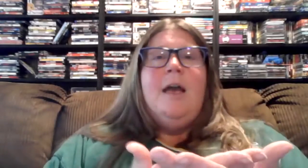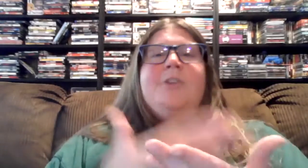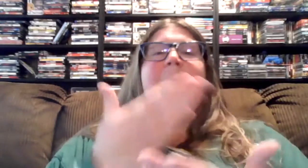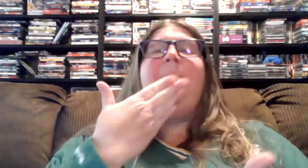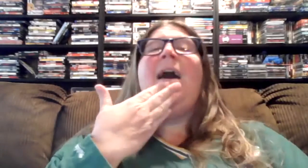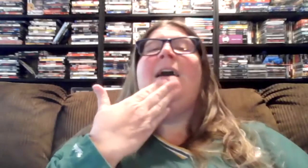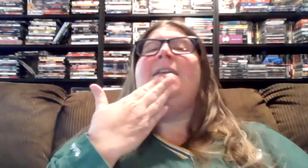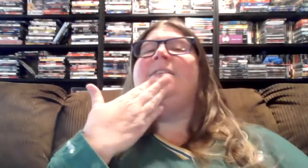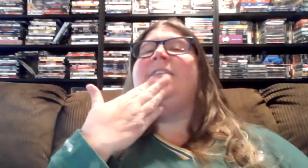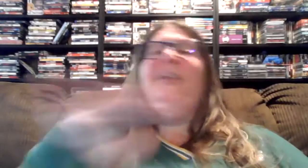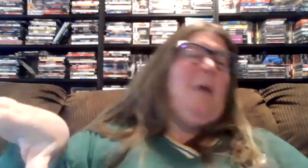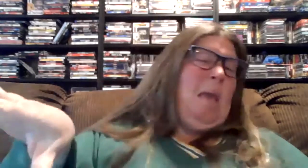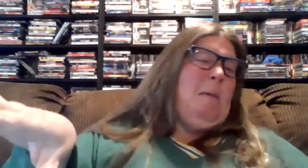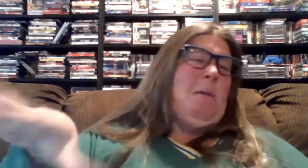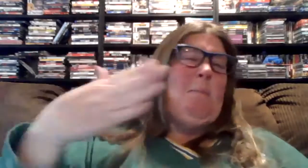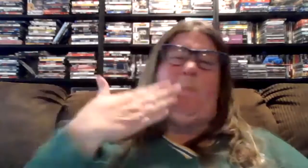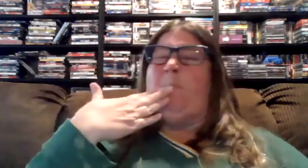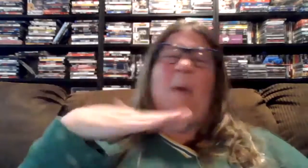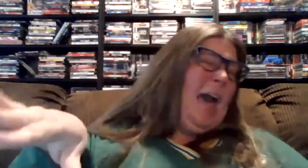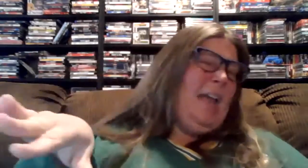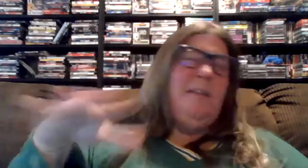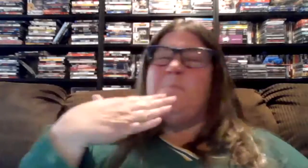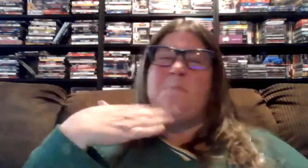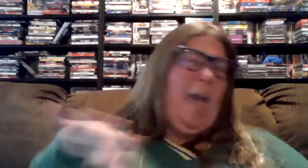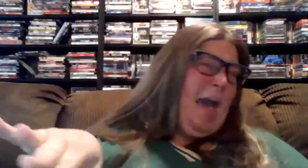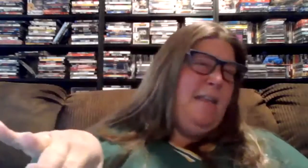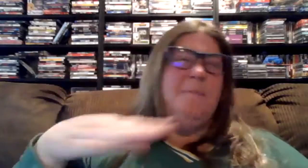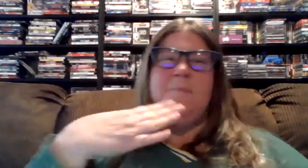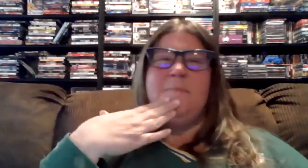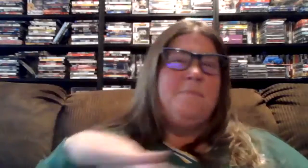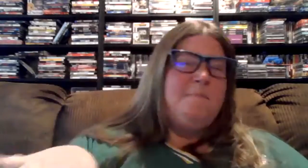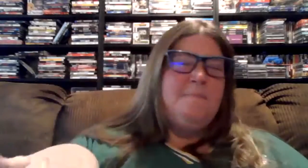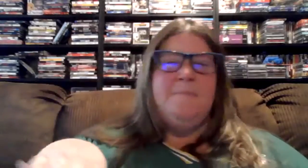And your bad is the other way. You're bad, bad.